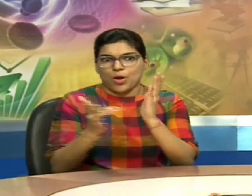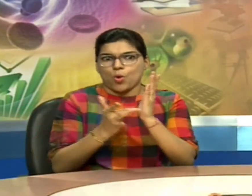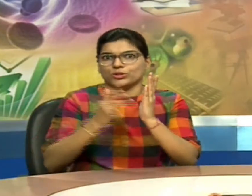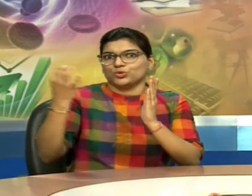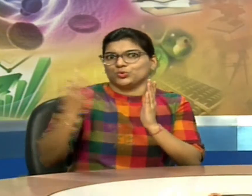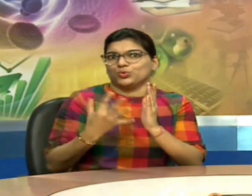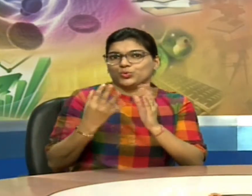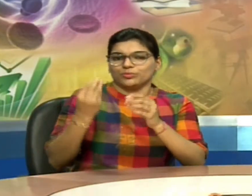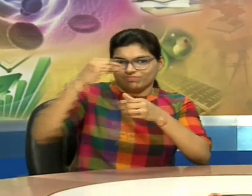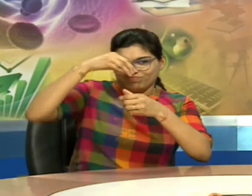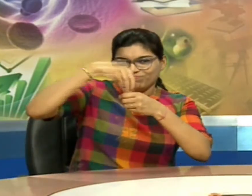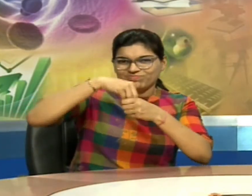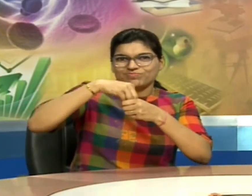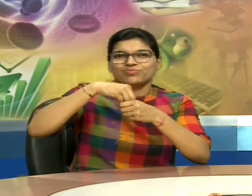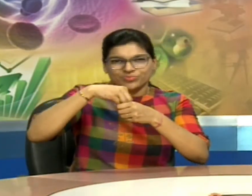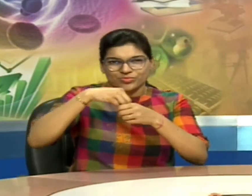So what is the unit of energy?